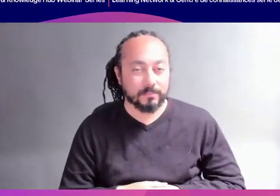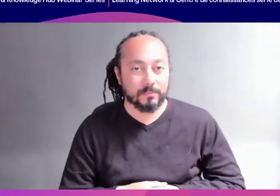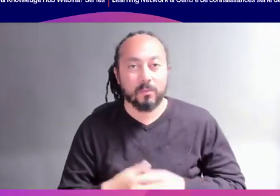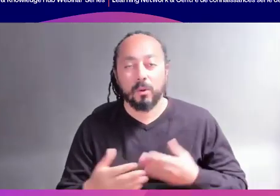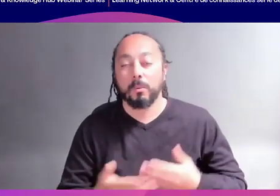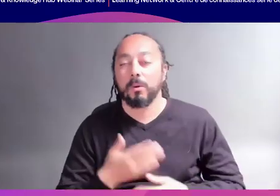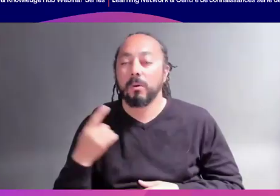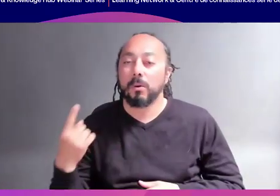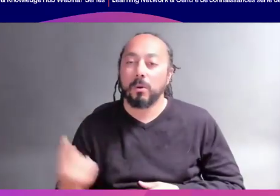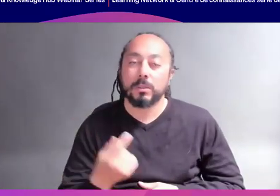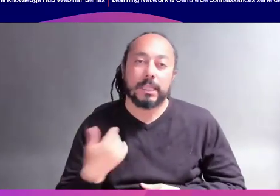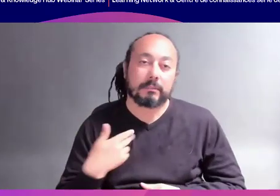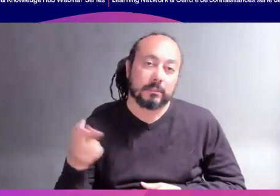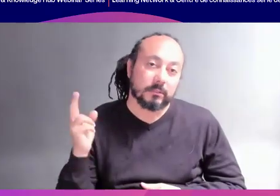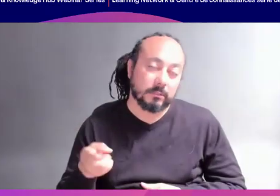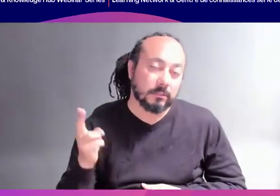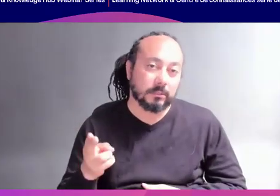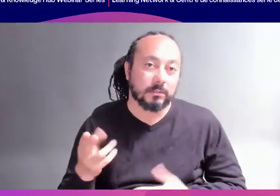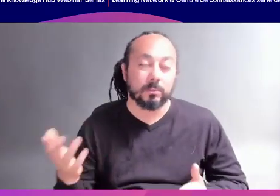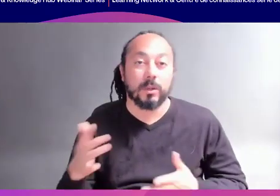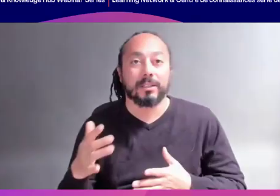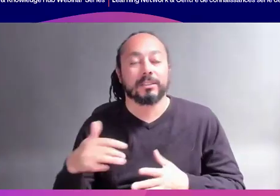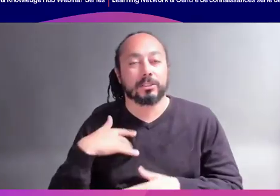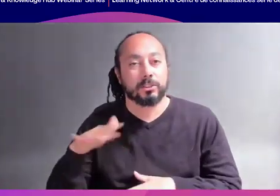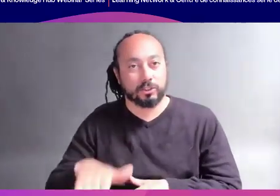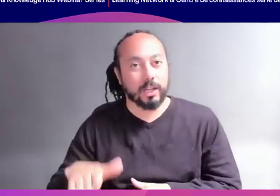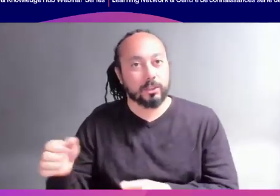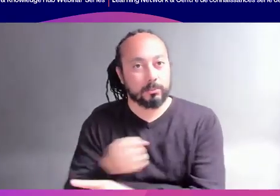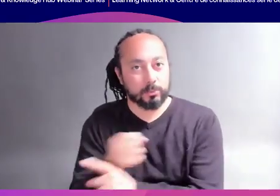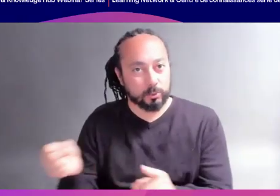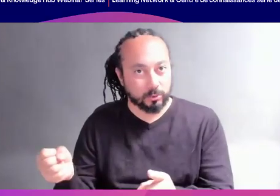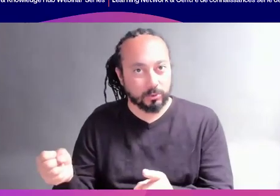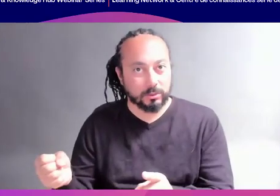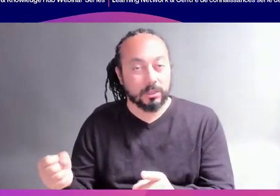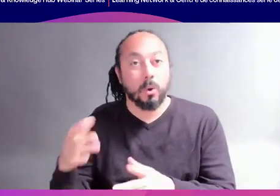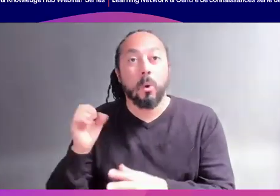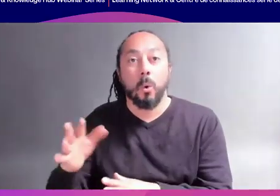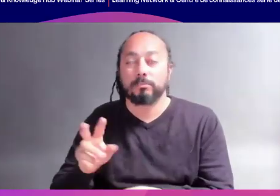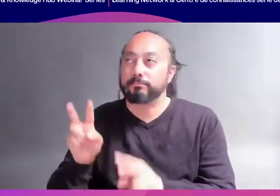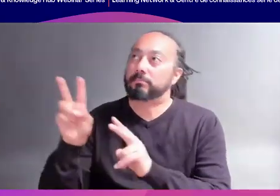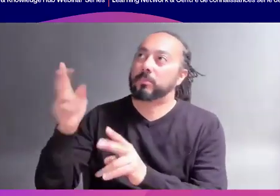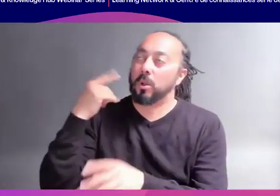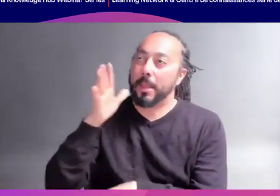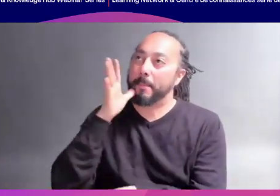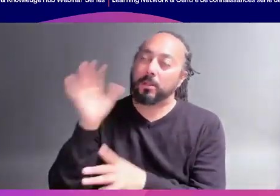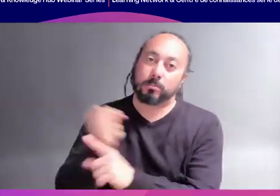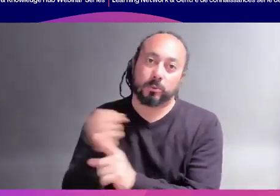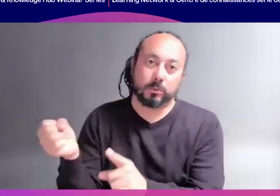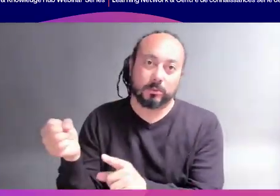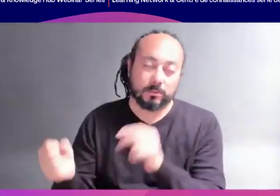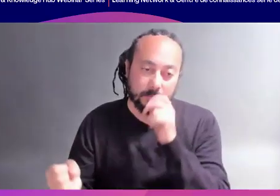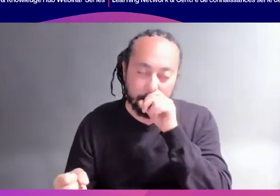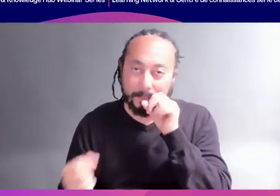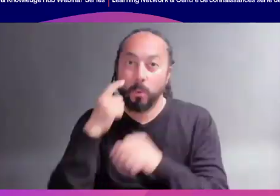history of either having been abused as children or having witnessed their mothers being abused. And